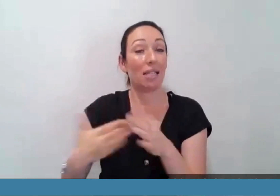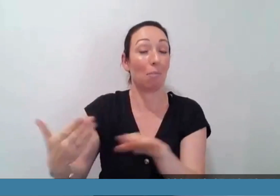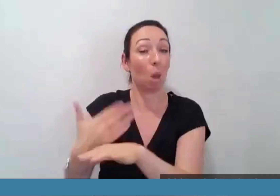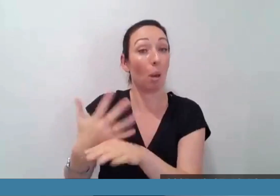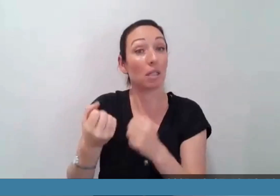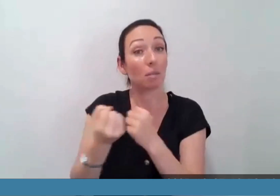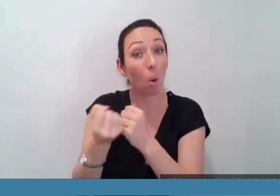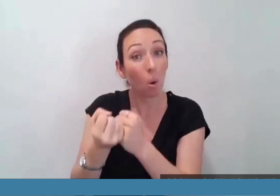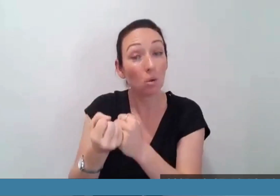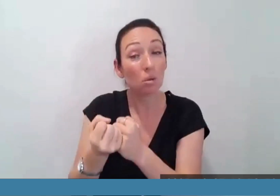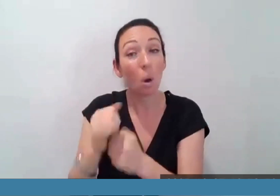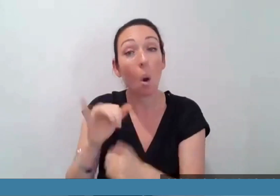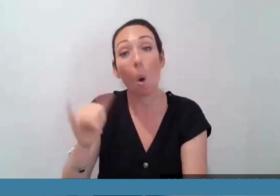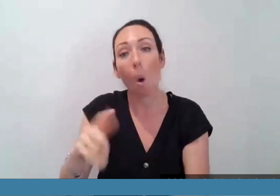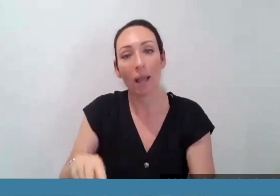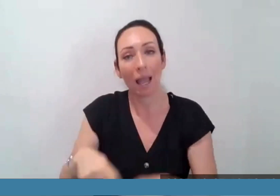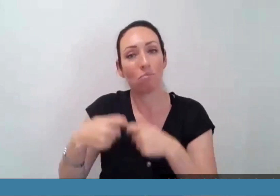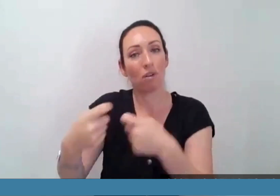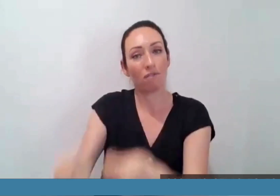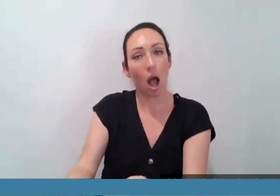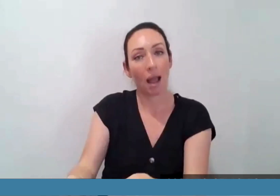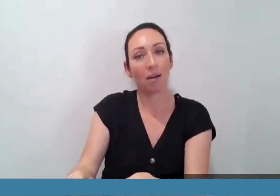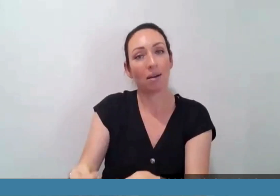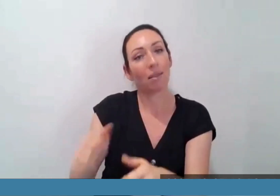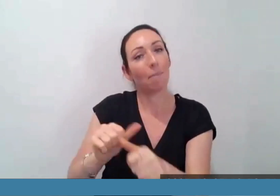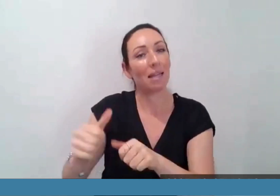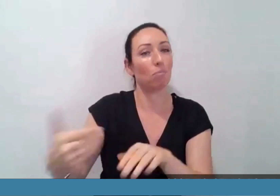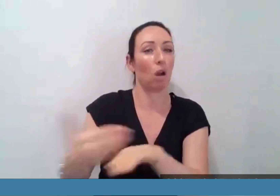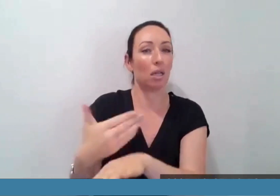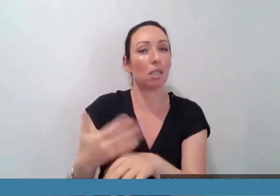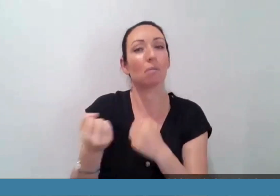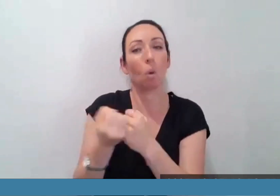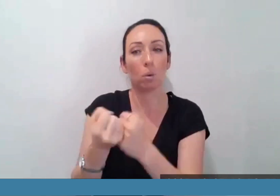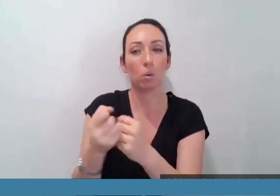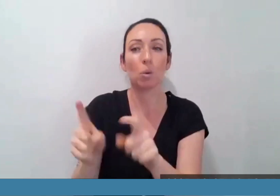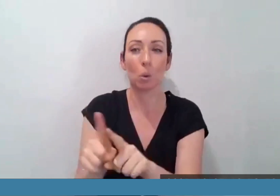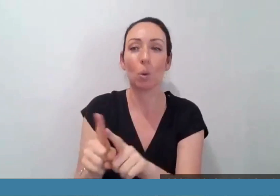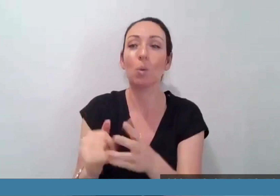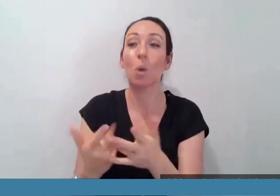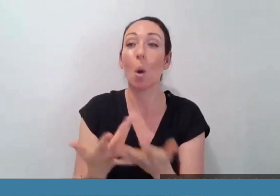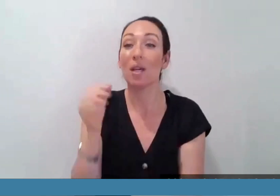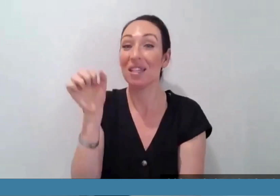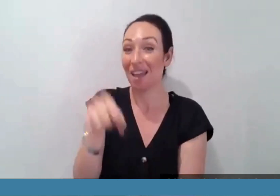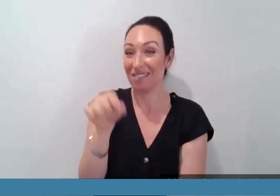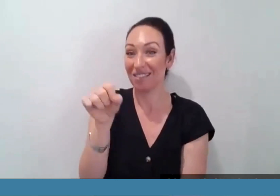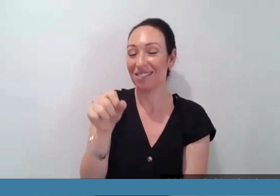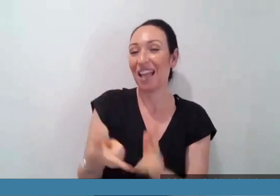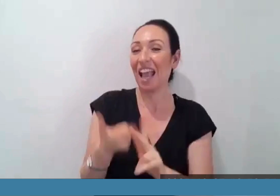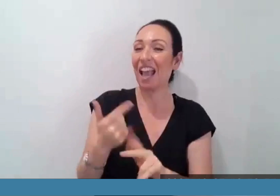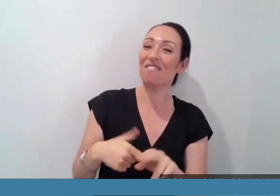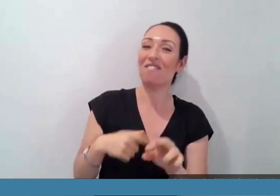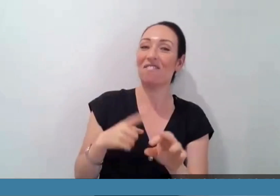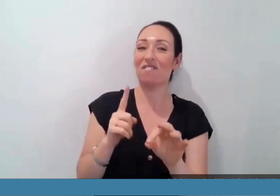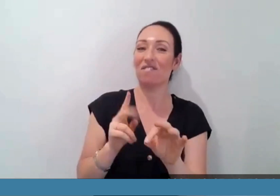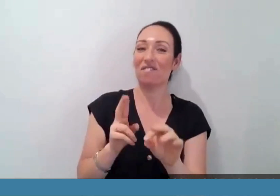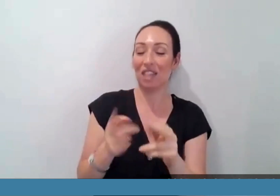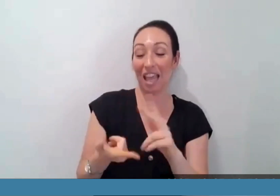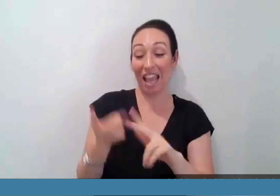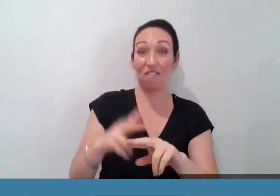or motivation to deliver best practice supports. So yes, if question format's helpful for you,